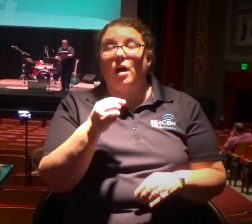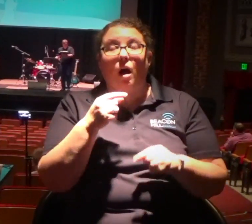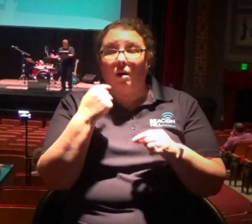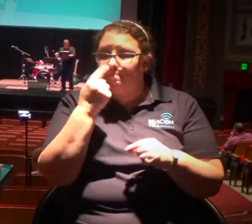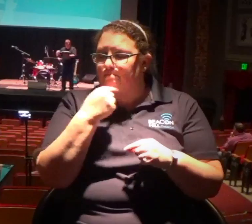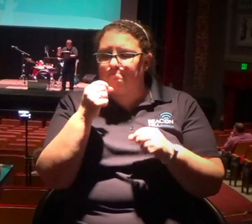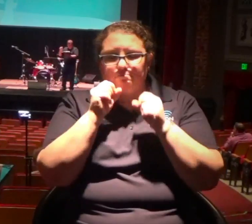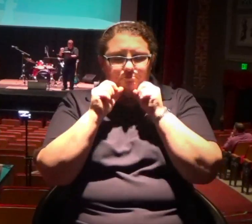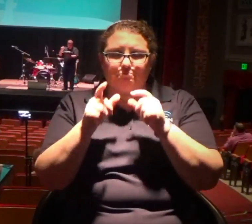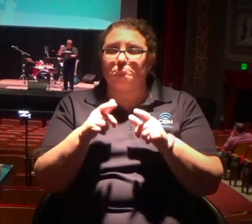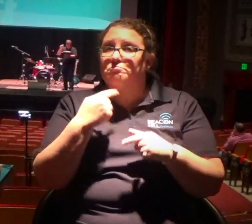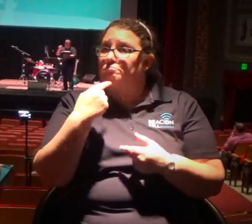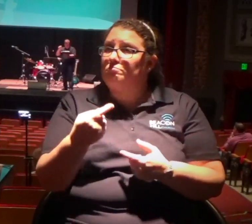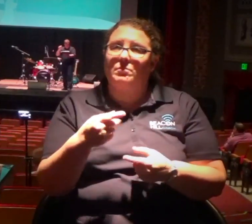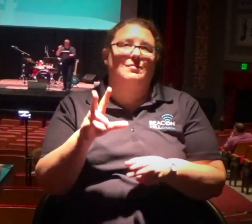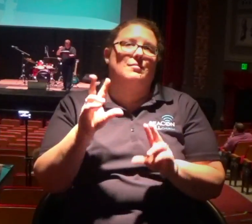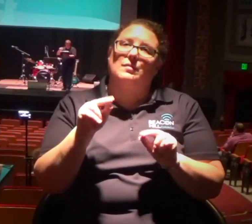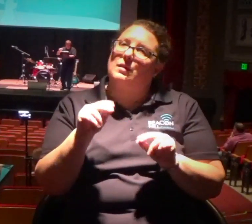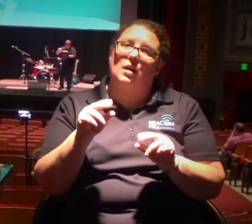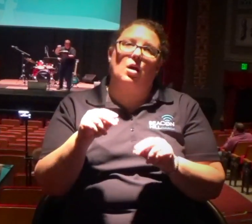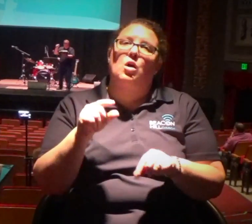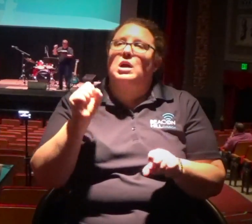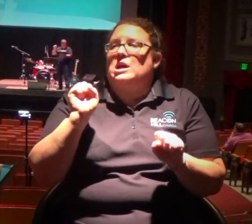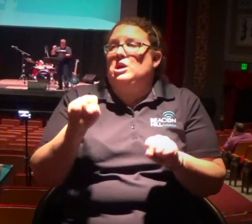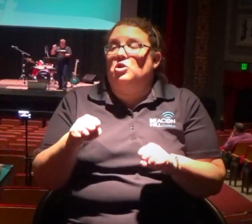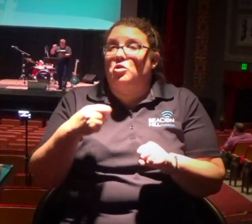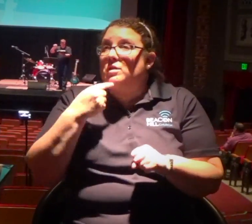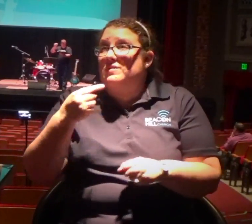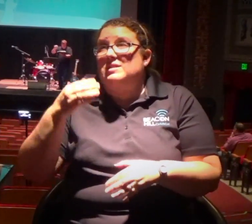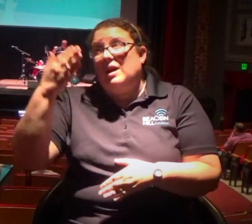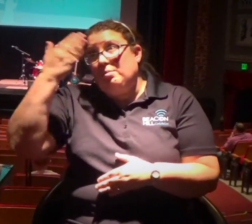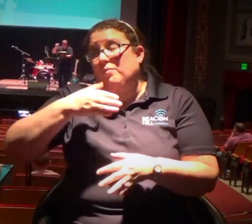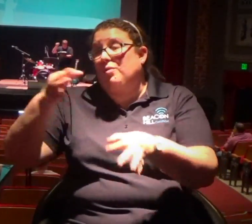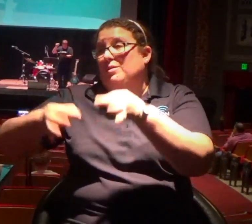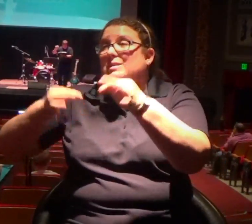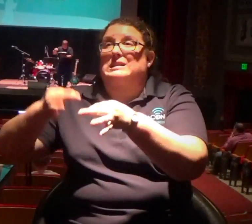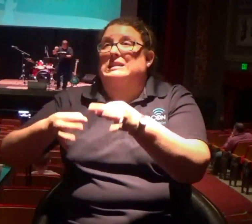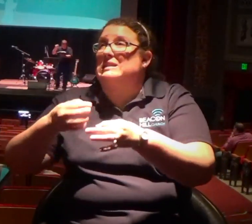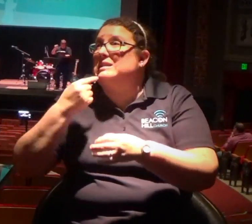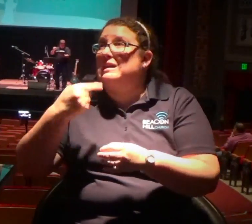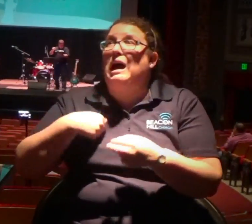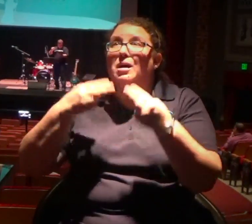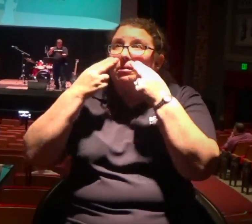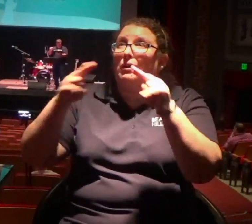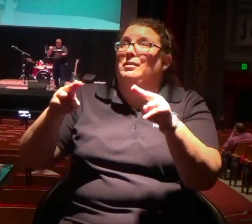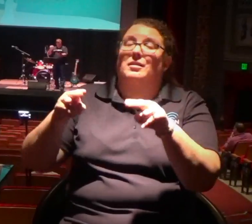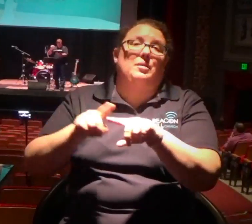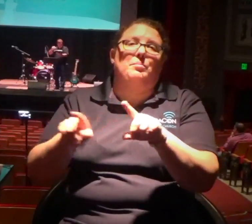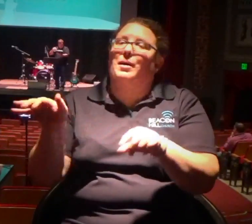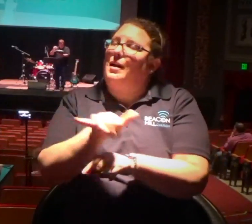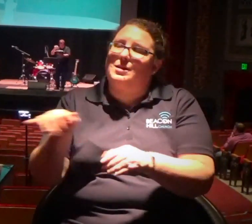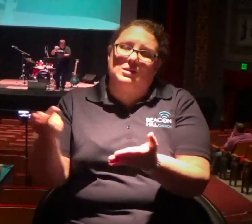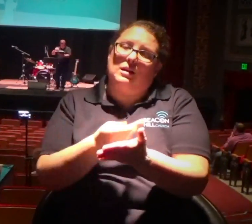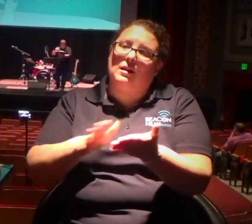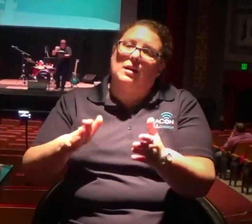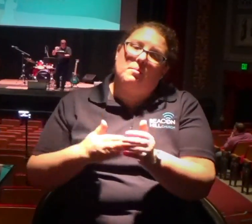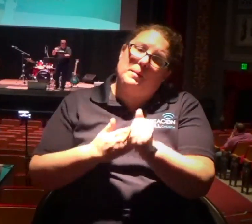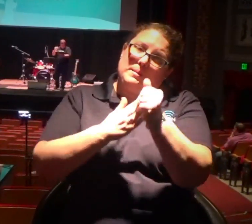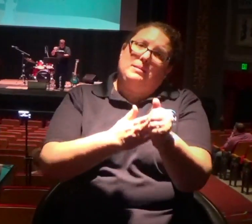he could have relieved himself. He could have said, I'm innocent. But like a lamb that is led to slaughter, and like a sheep that before its shears is